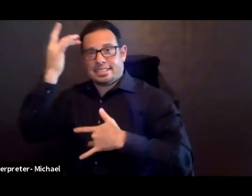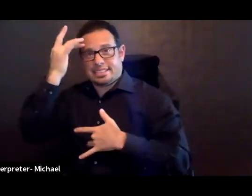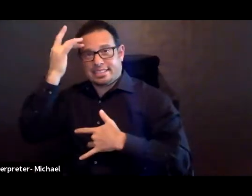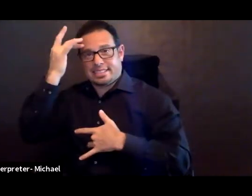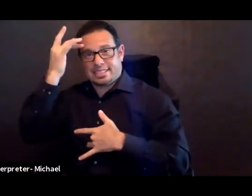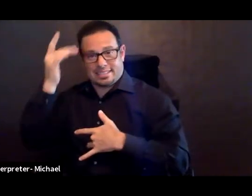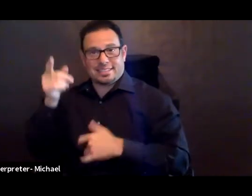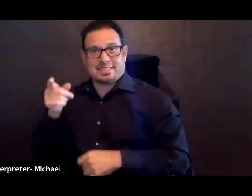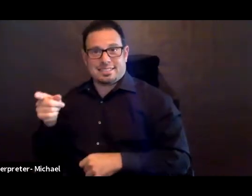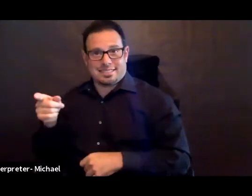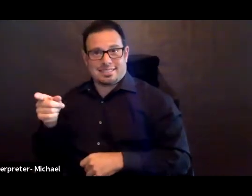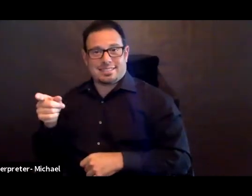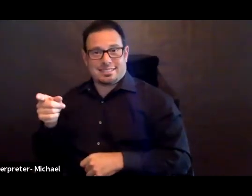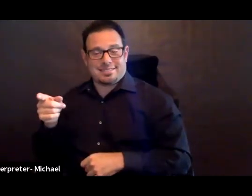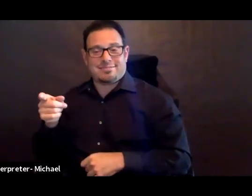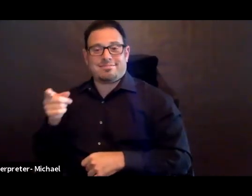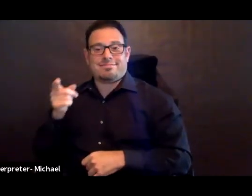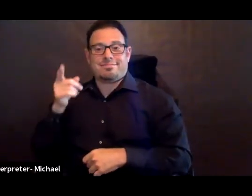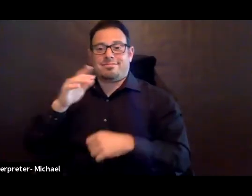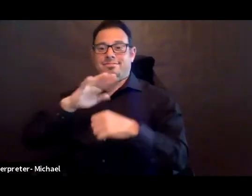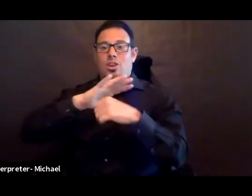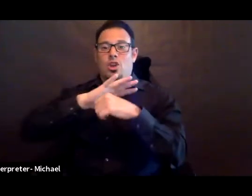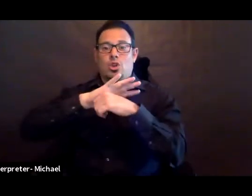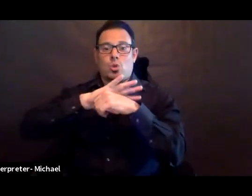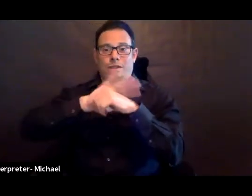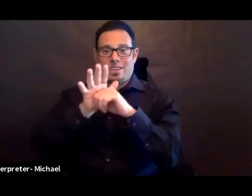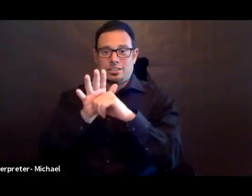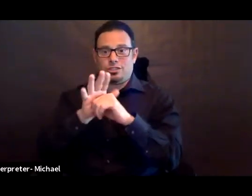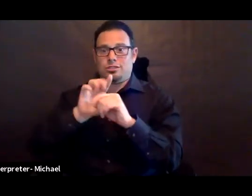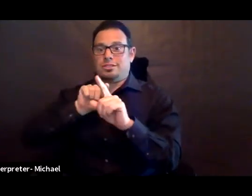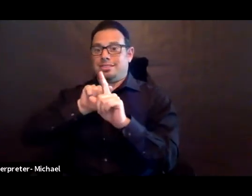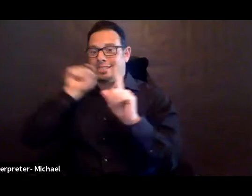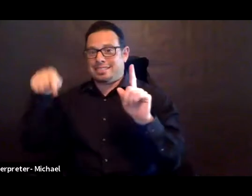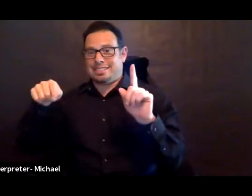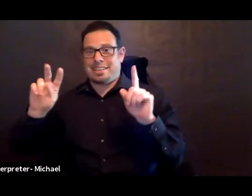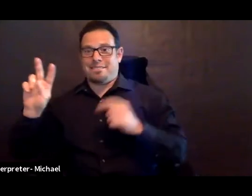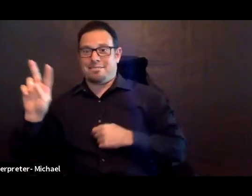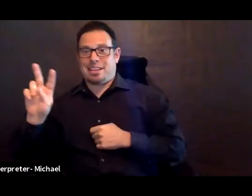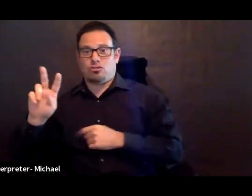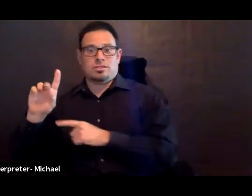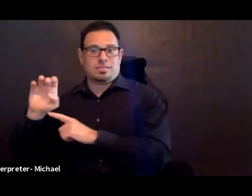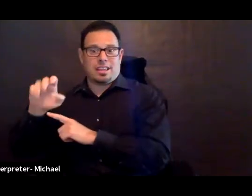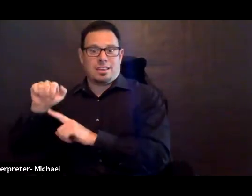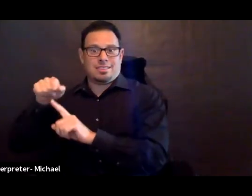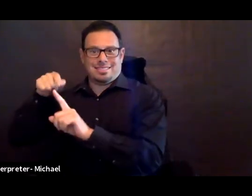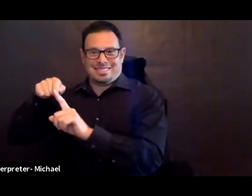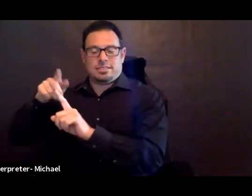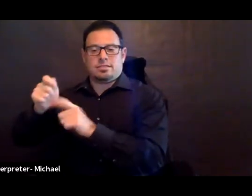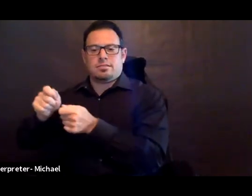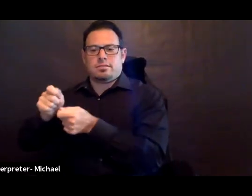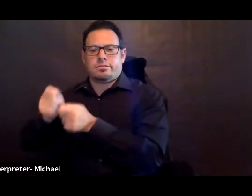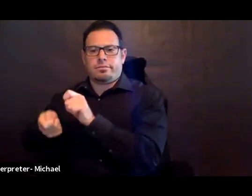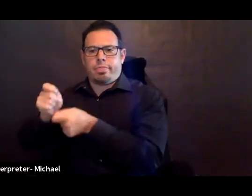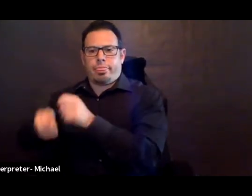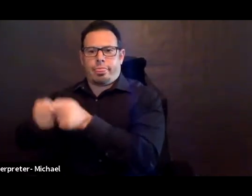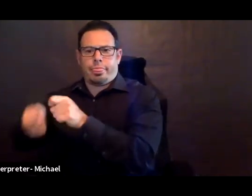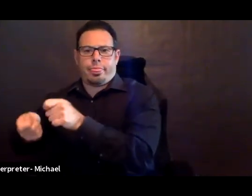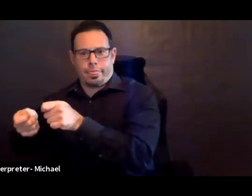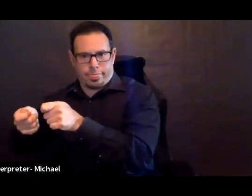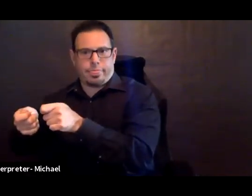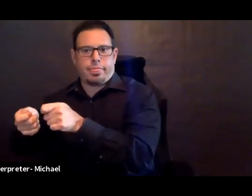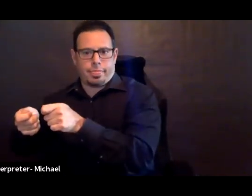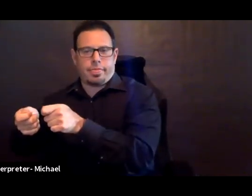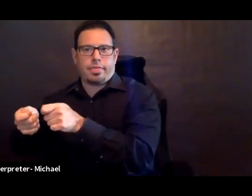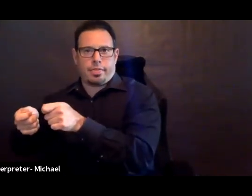transmissibility or lethality. But as we see with Delta, sometimes the virus does mutate in ways that could evade